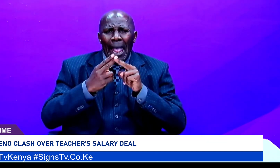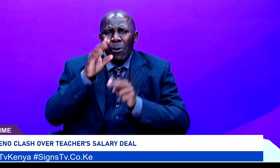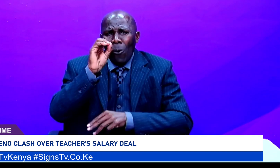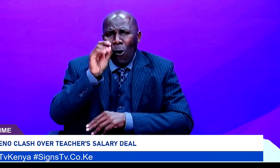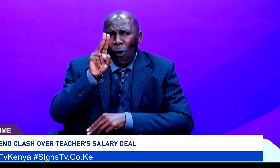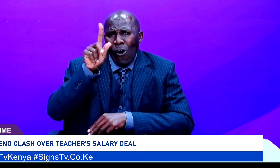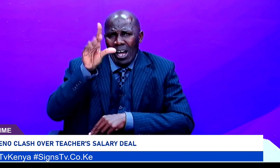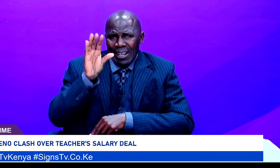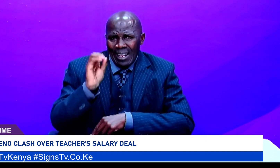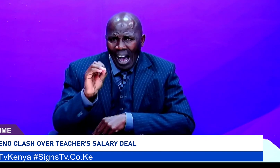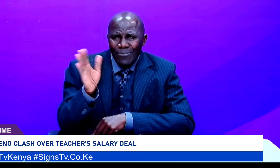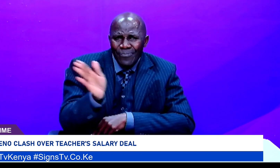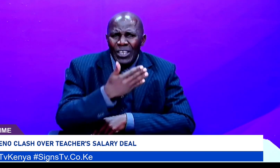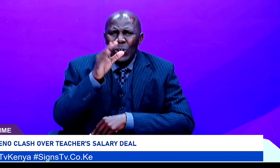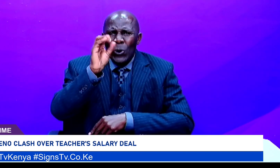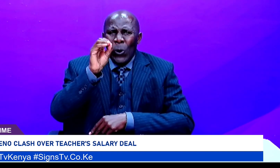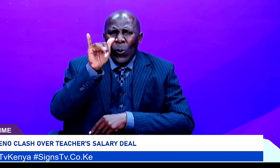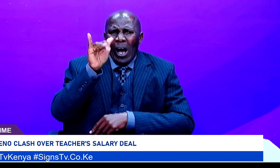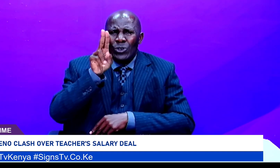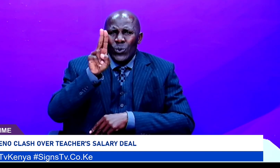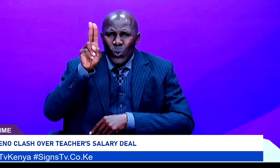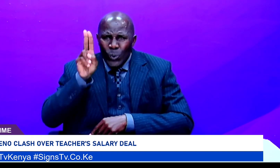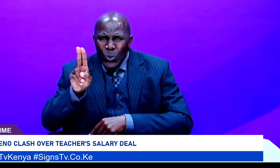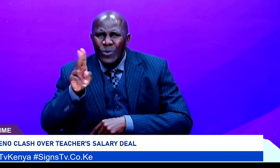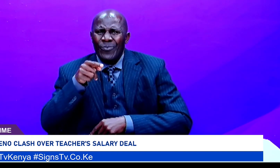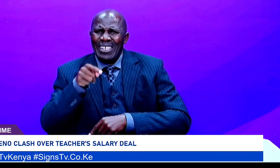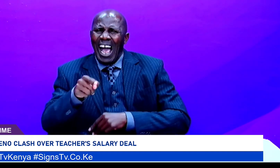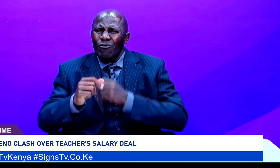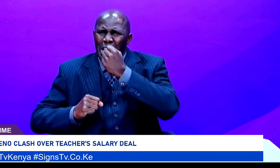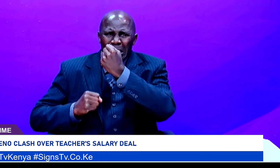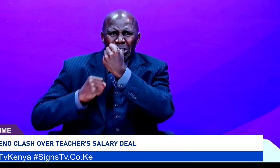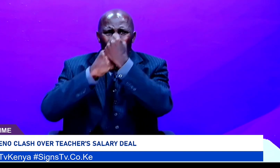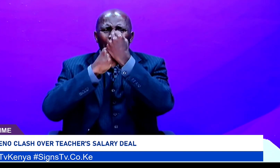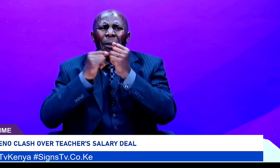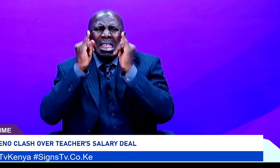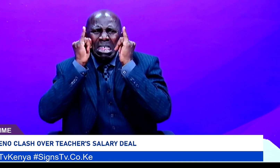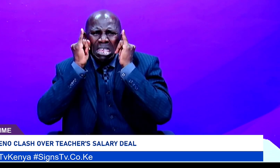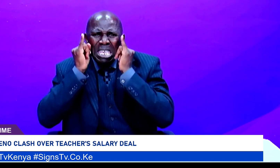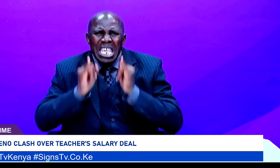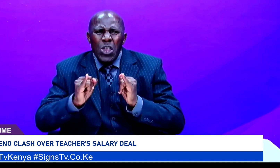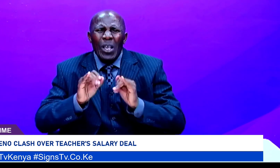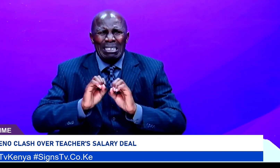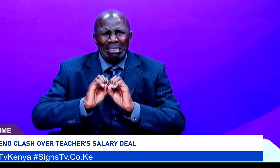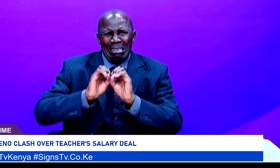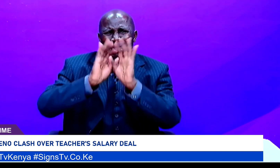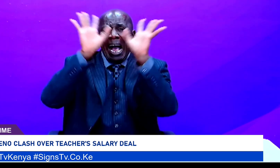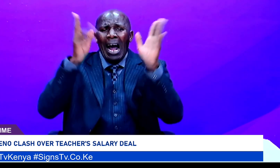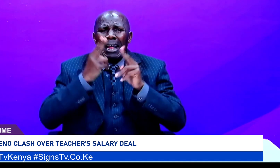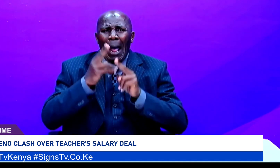a vocal critic, arguing that the terms are insufficient and